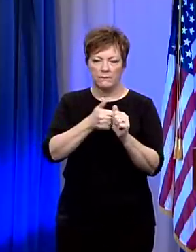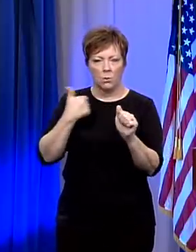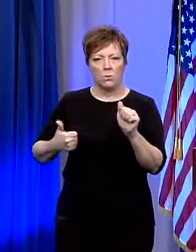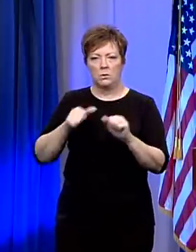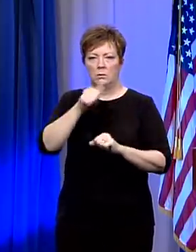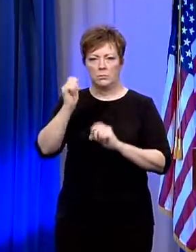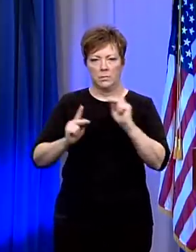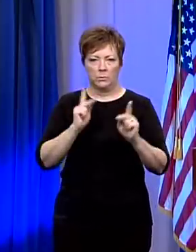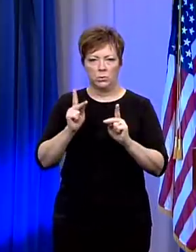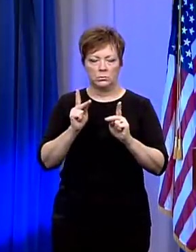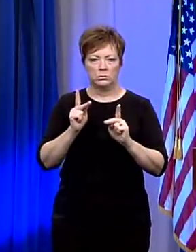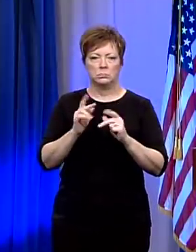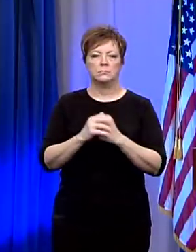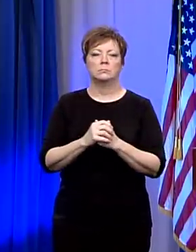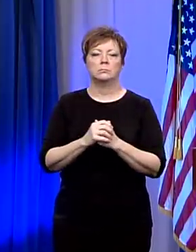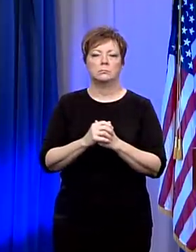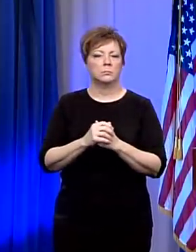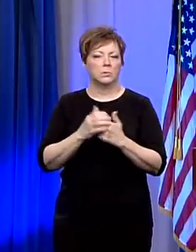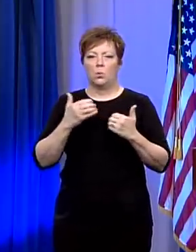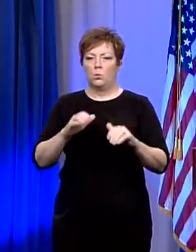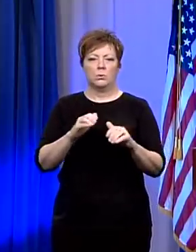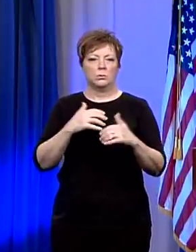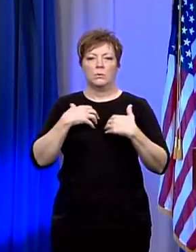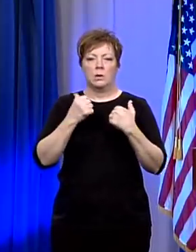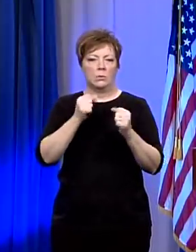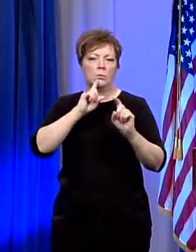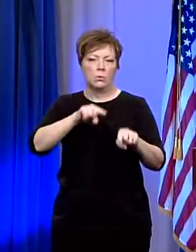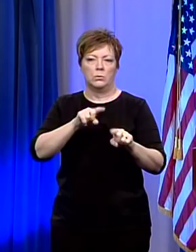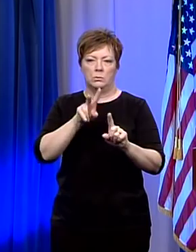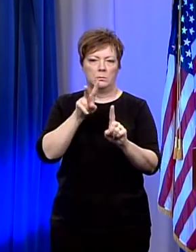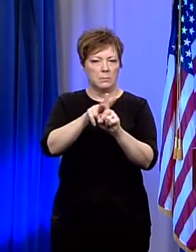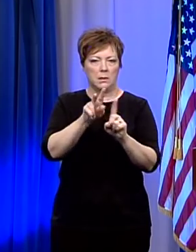issuing a health order to apply statewide.